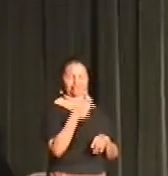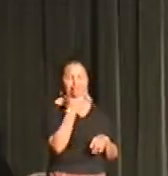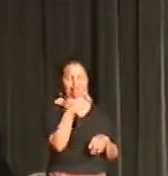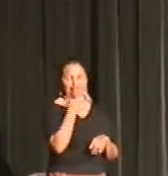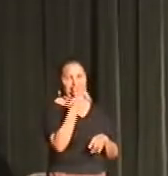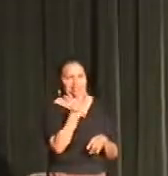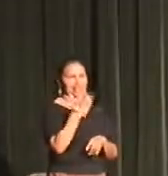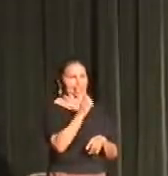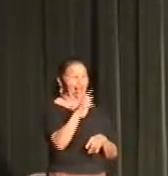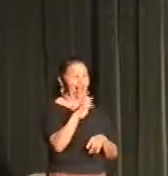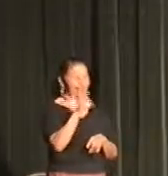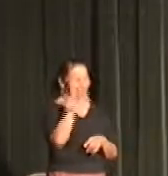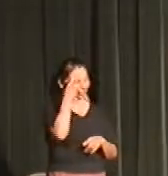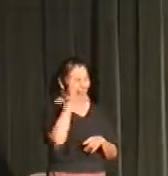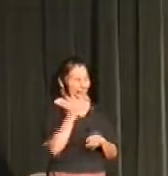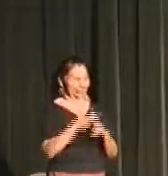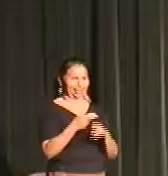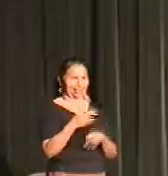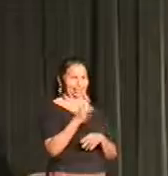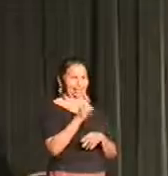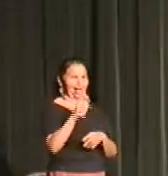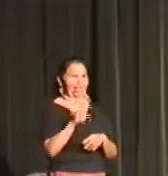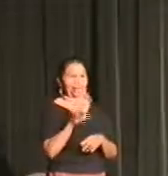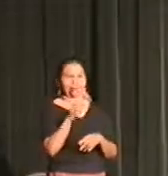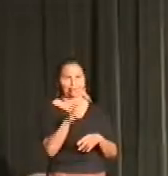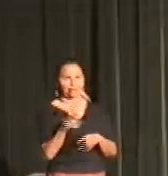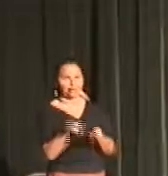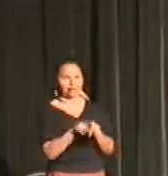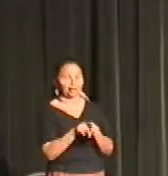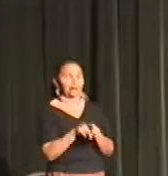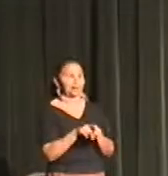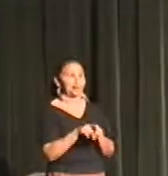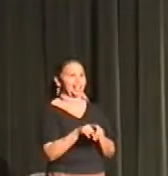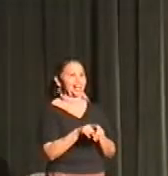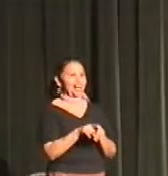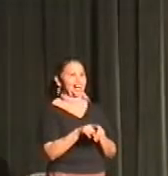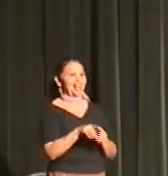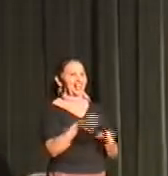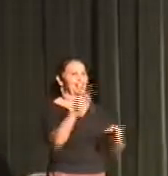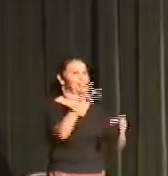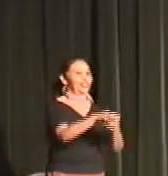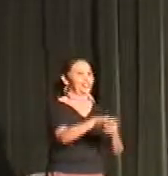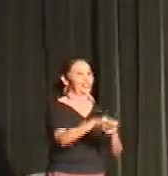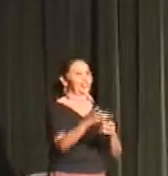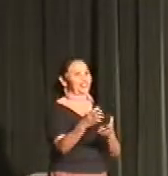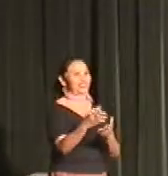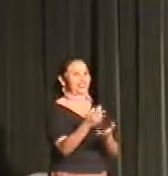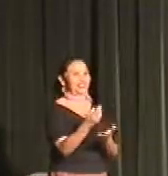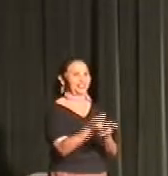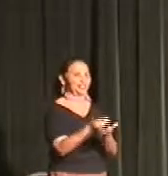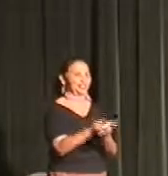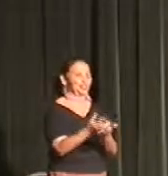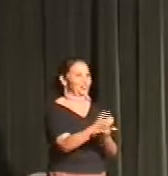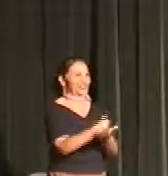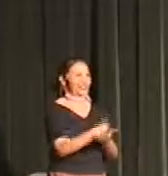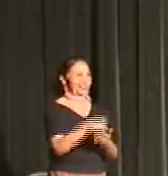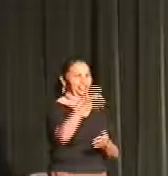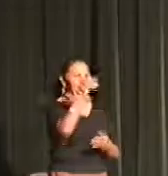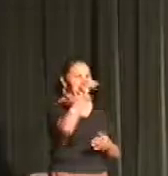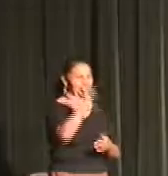was telling Helen, but Bob, I guess, too, but I got elected the treasurer of the Southern California Assembly area. And there are